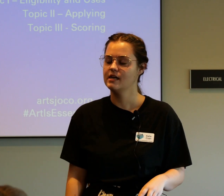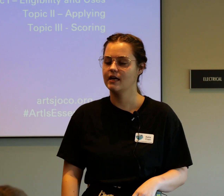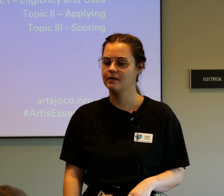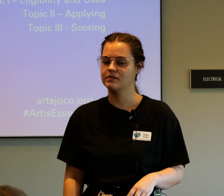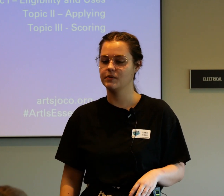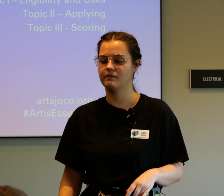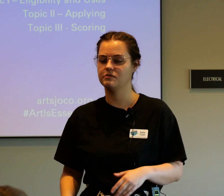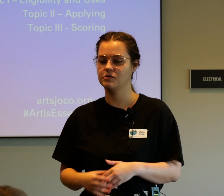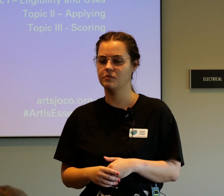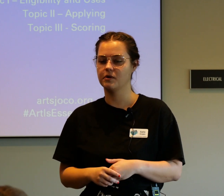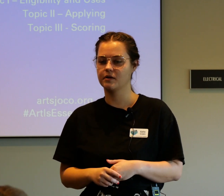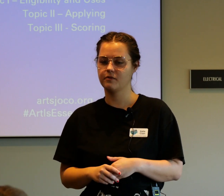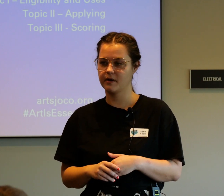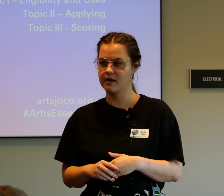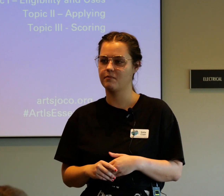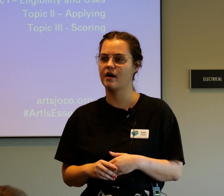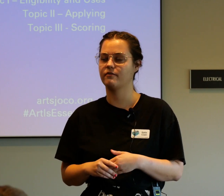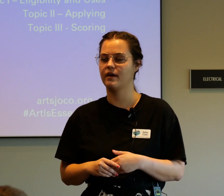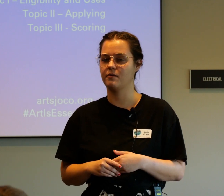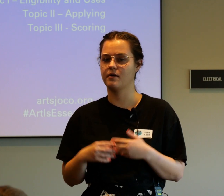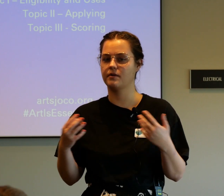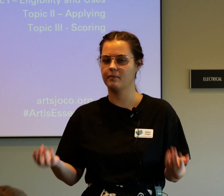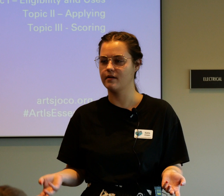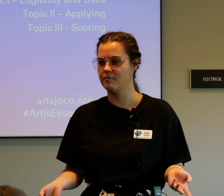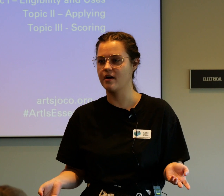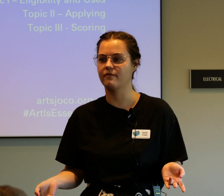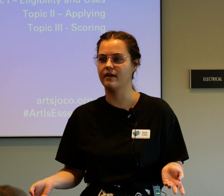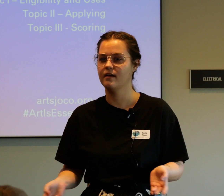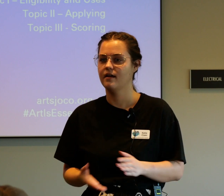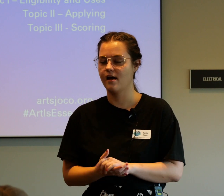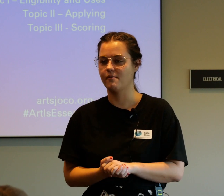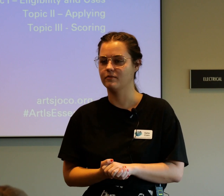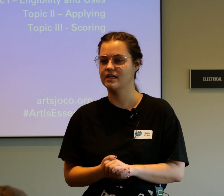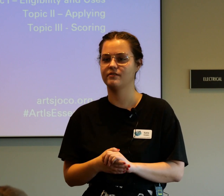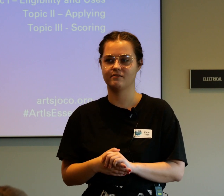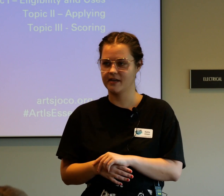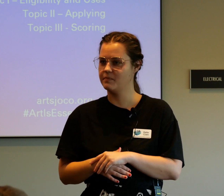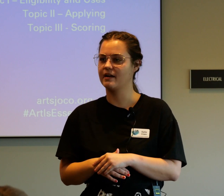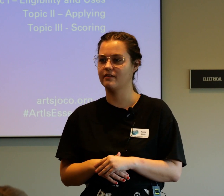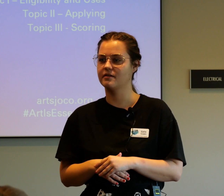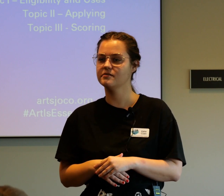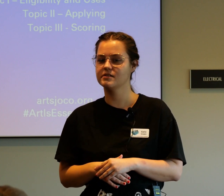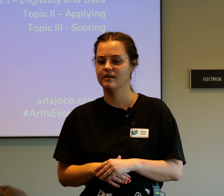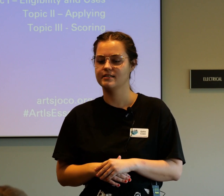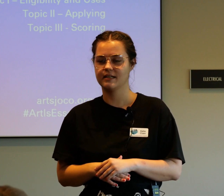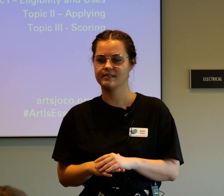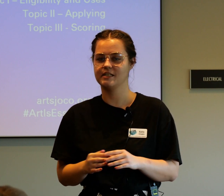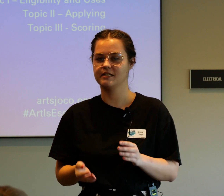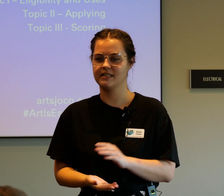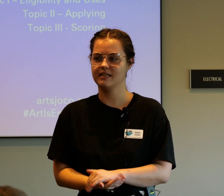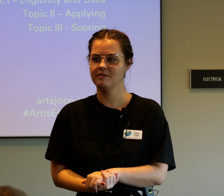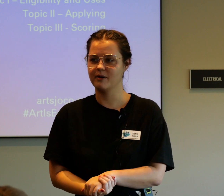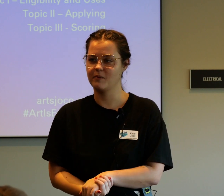nonprofits. So if you do work for a nonprofit or own a nonprofit, we definitely invite you back for those.